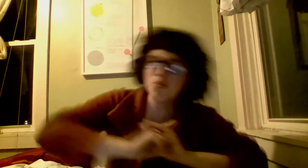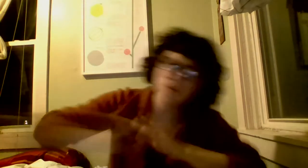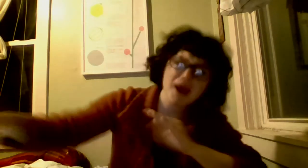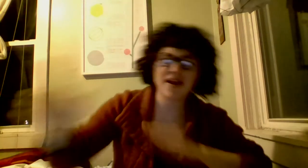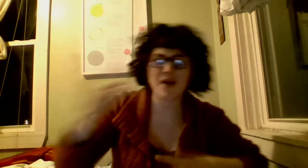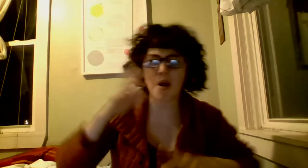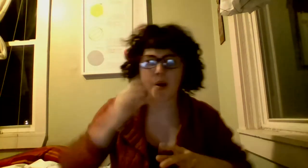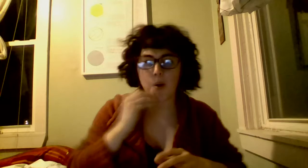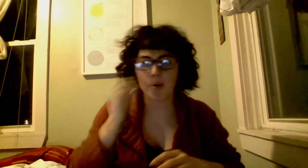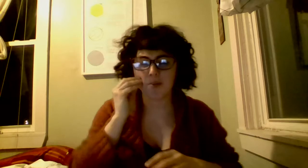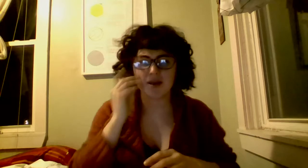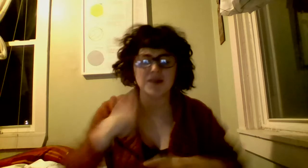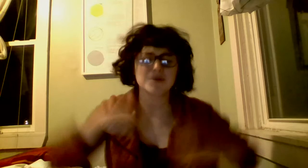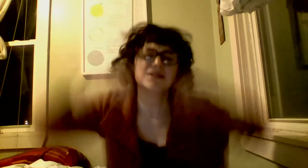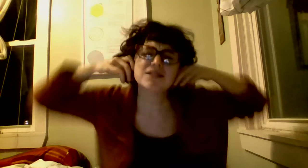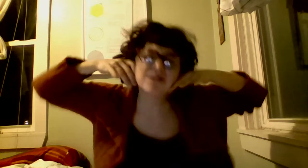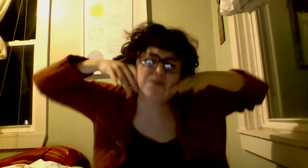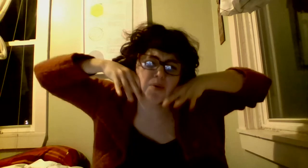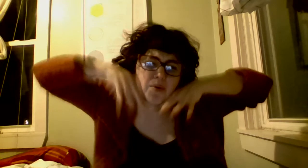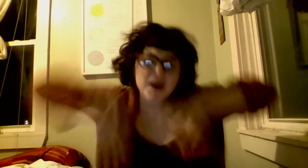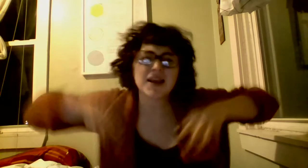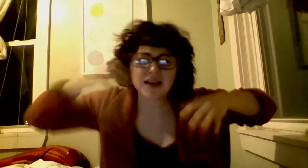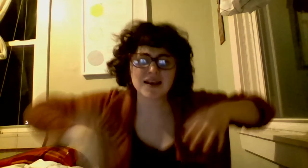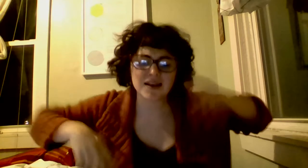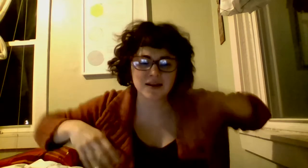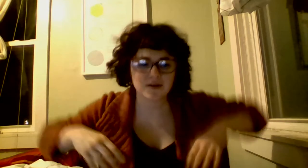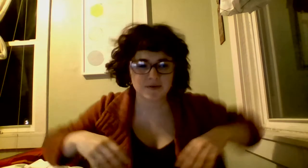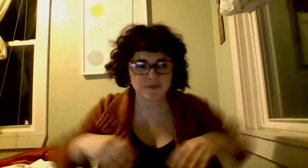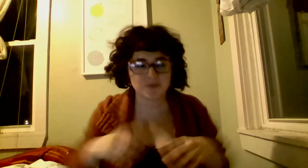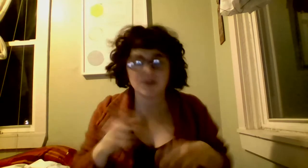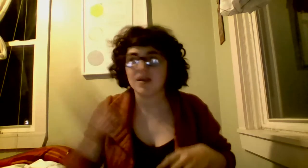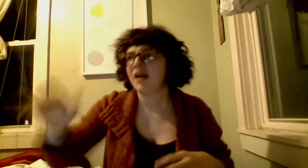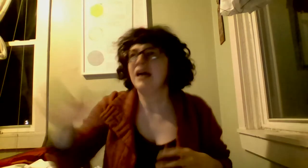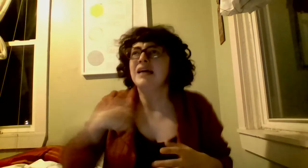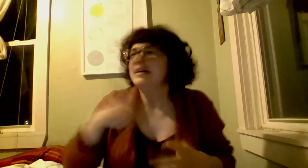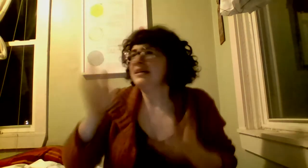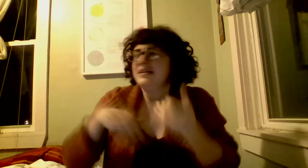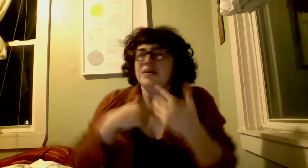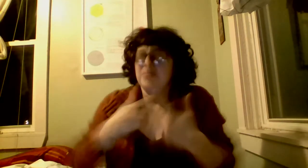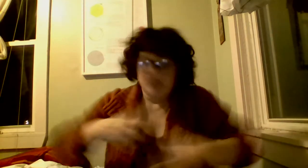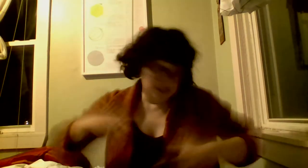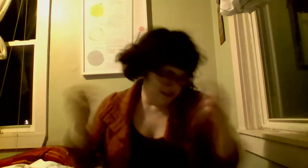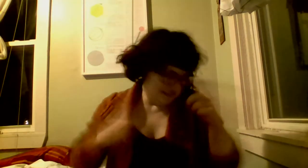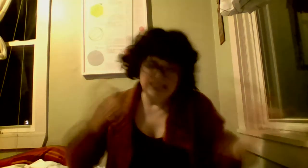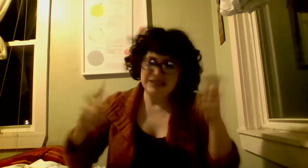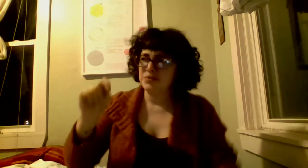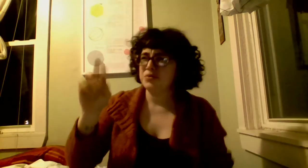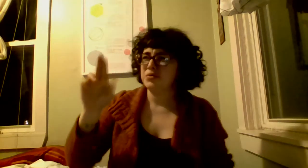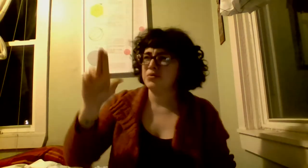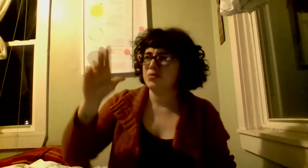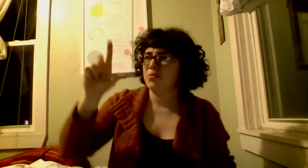Mom, Dad, you don't know how lucky you are that it's still alive. There was like this great big huge tree out of the woods. You wanted to kill me,